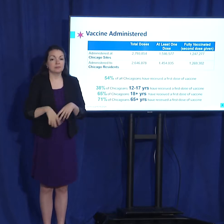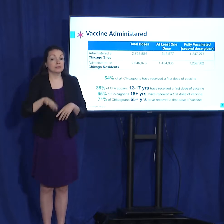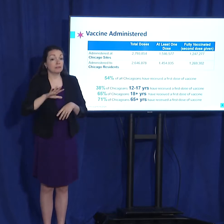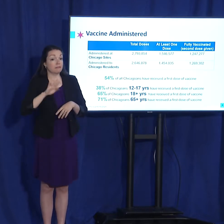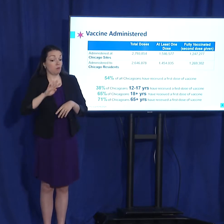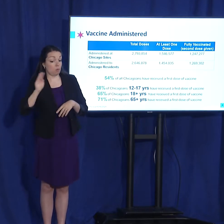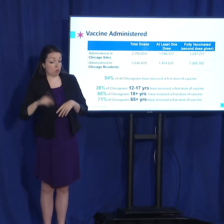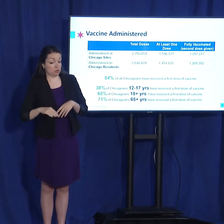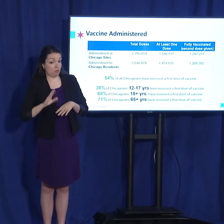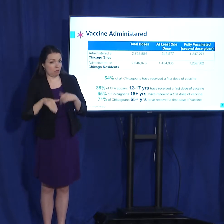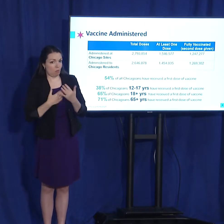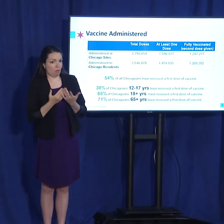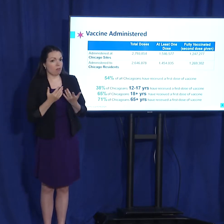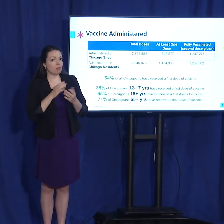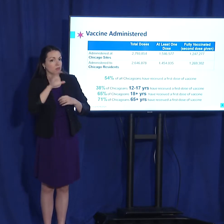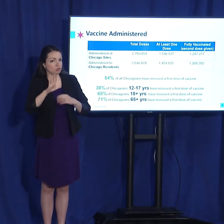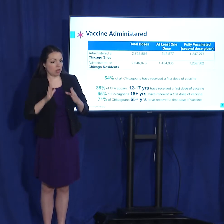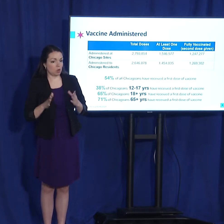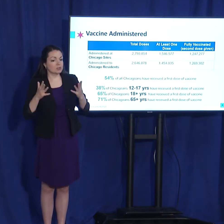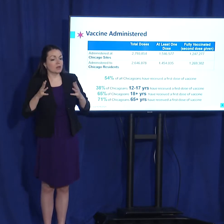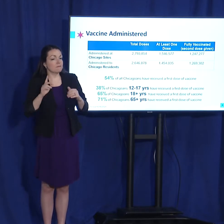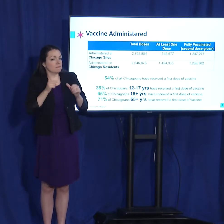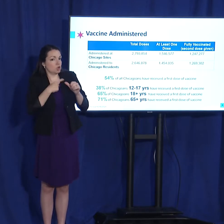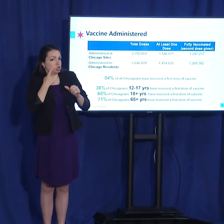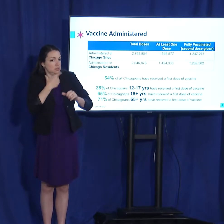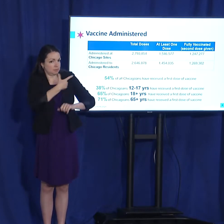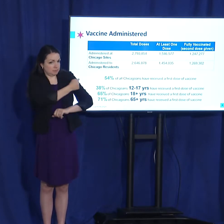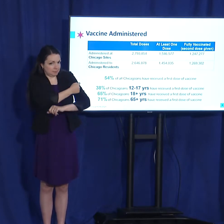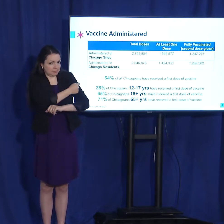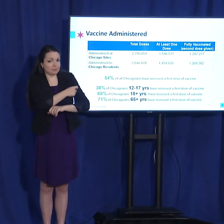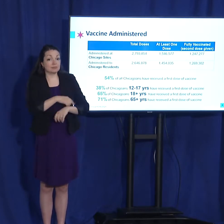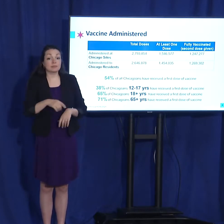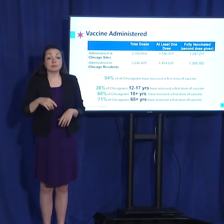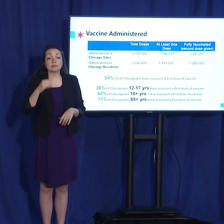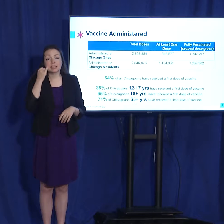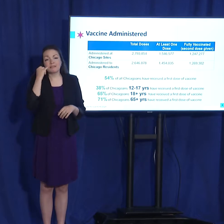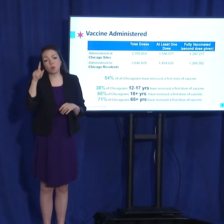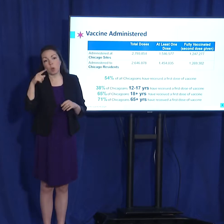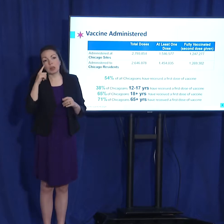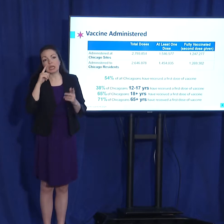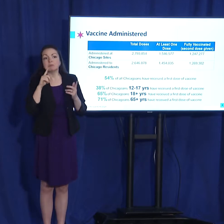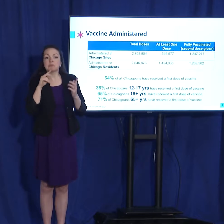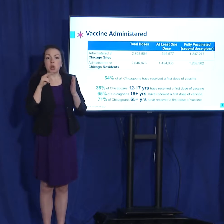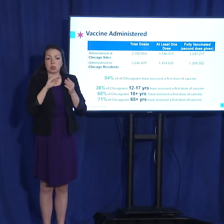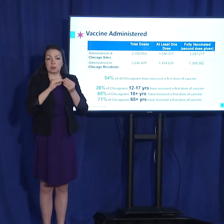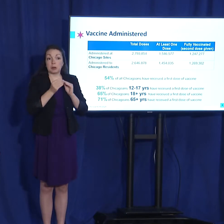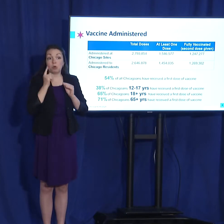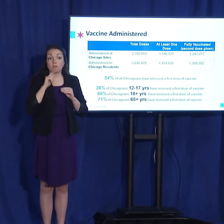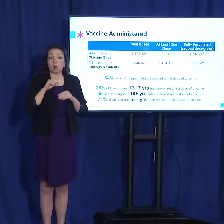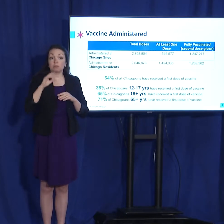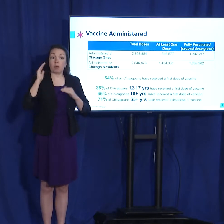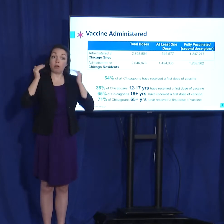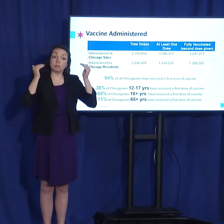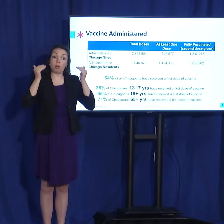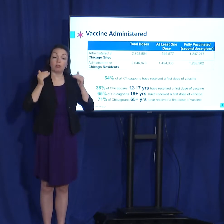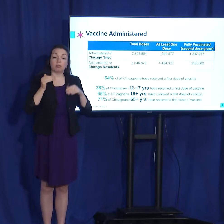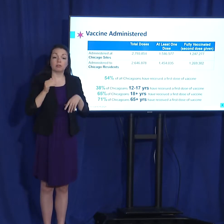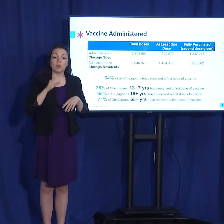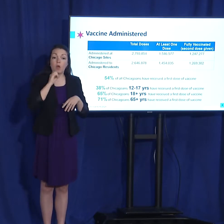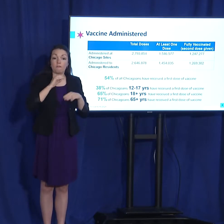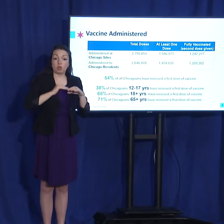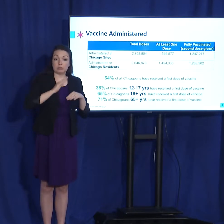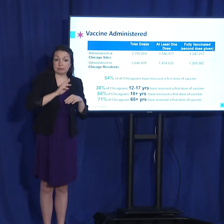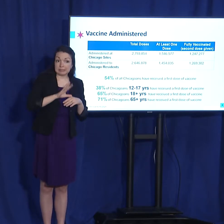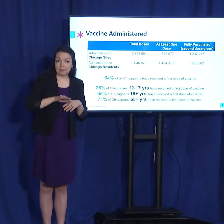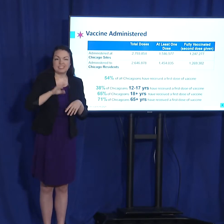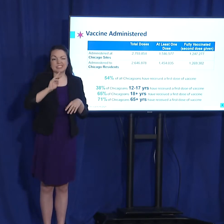all Chicagoans have gotten at least a first dose of vaccine. If we just look at adults, 65% over 65 have gotten a first